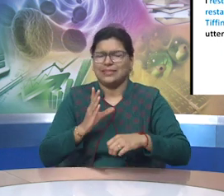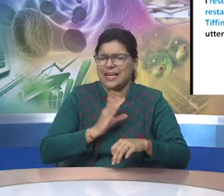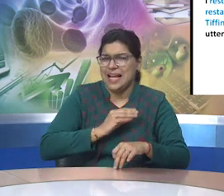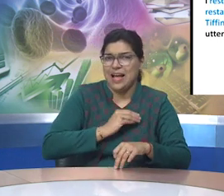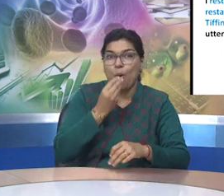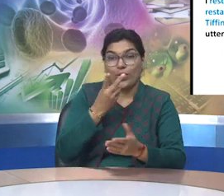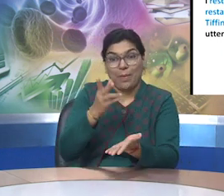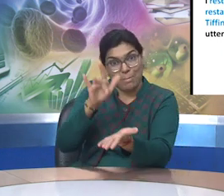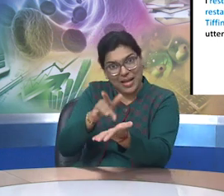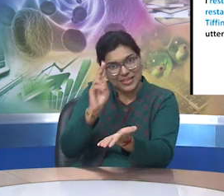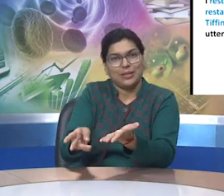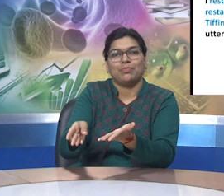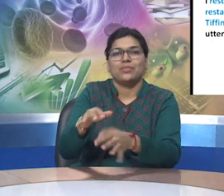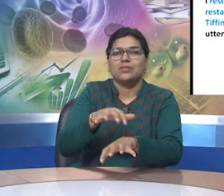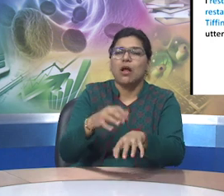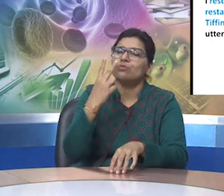sat still.